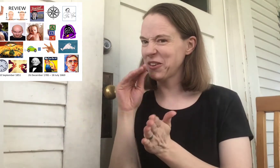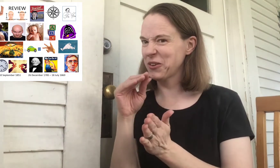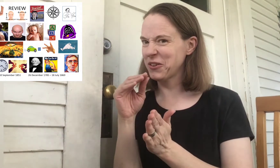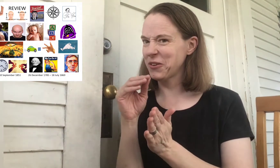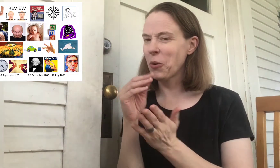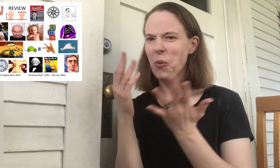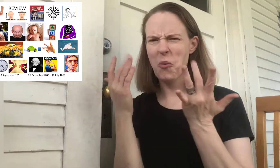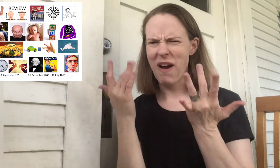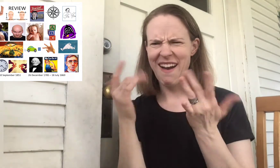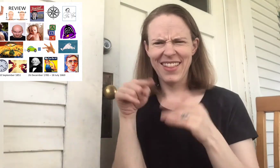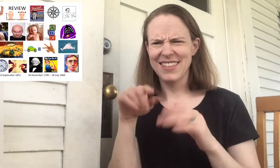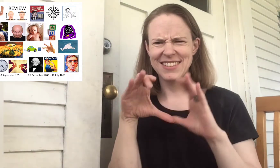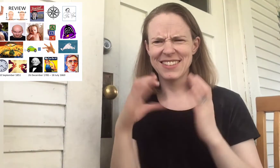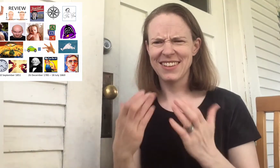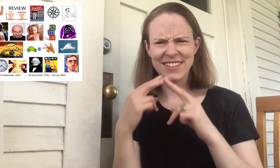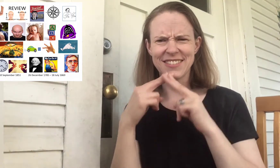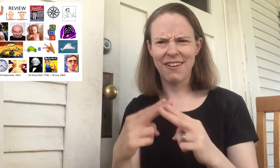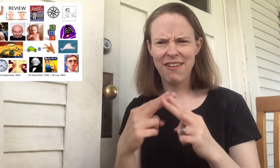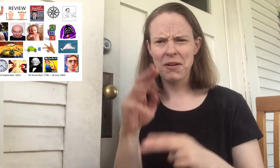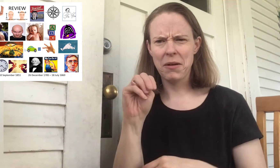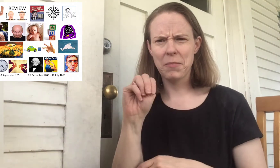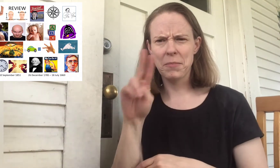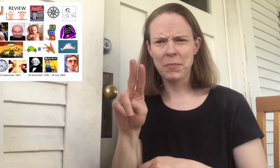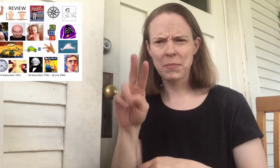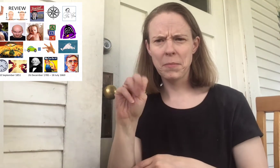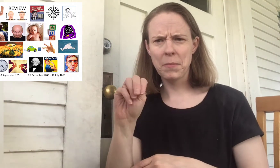And soon you're going to be learning, why is this class called